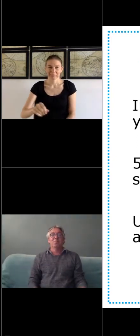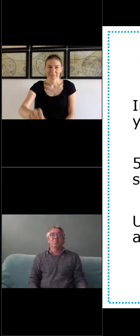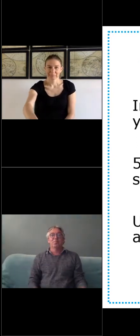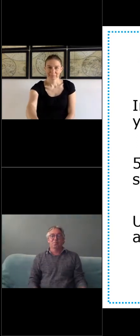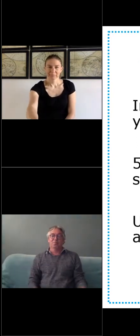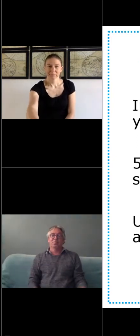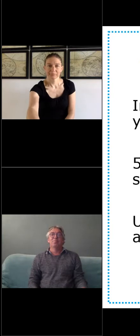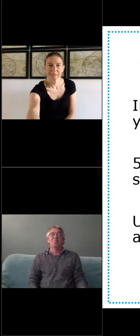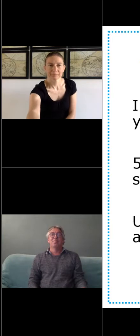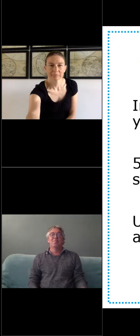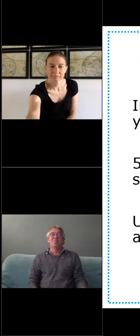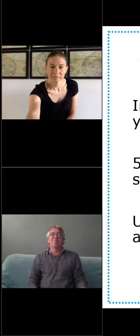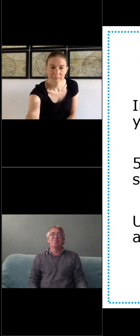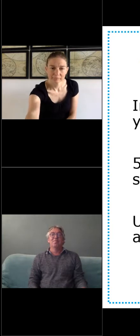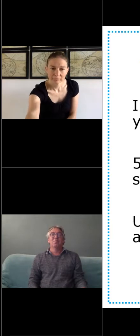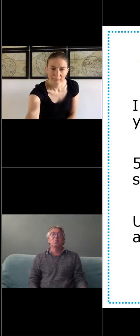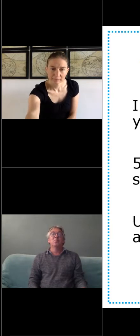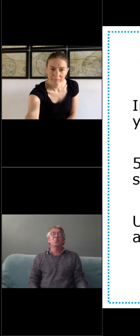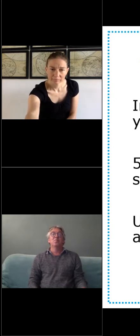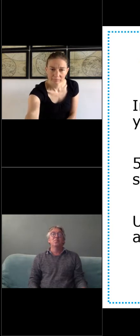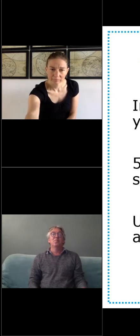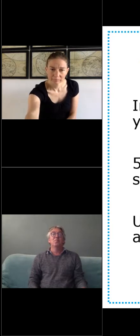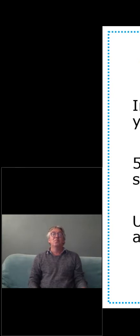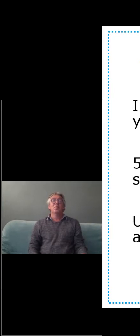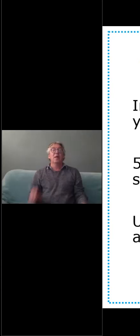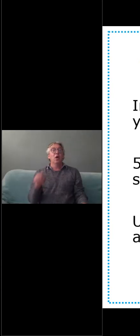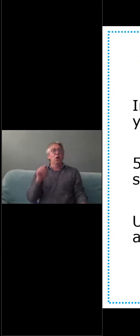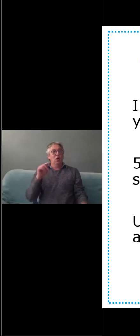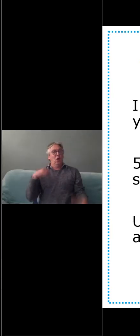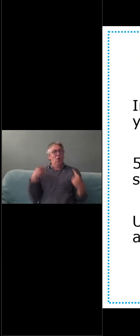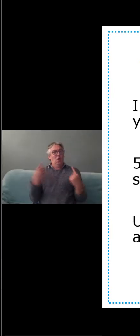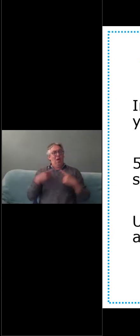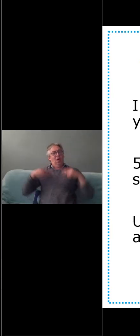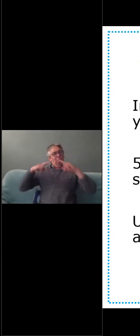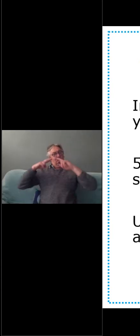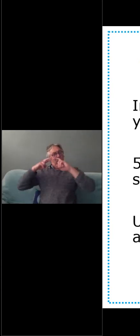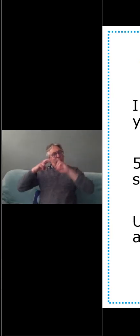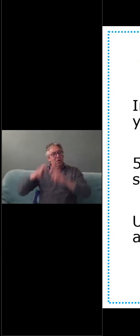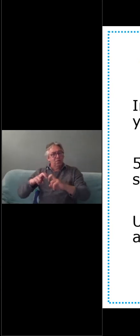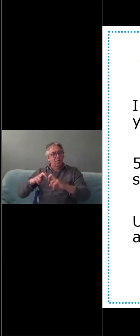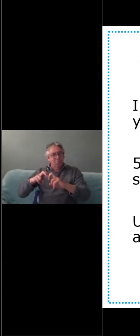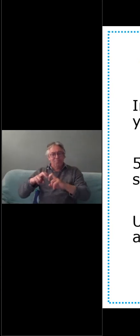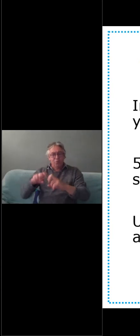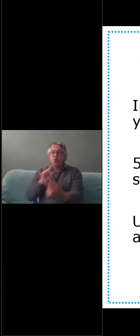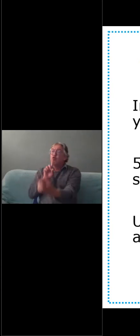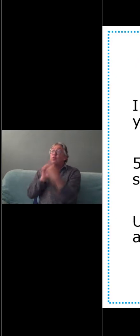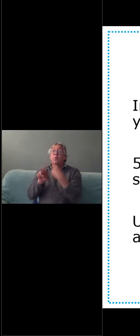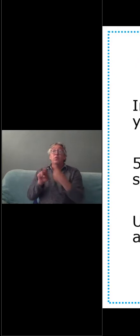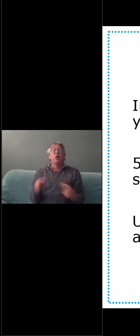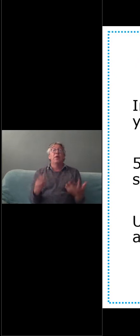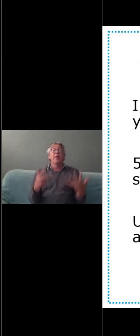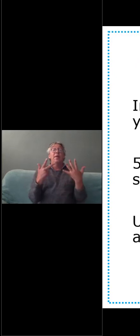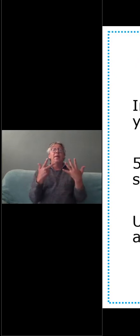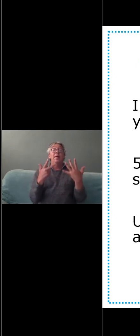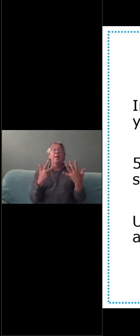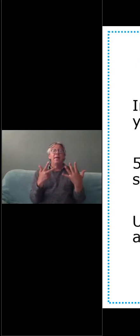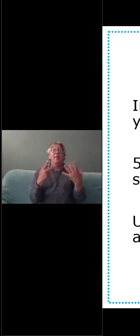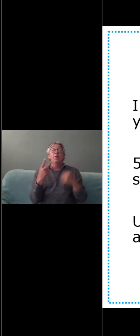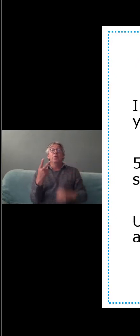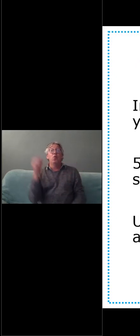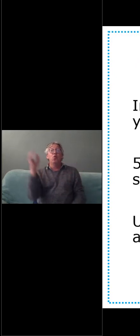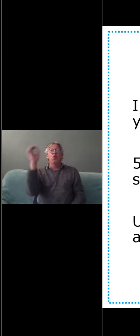And also in the responses that we received, 83% of the people said that in their